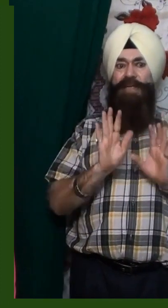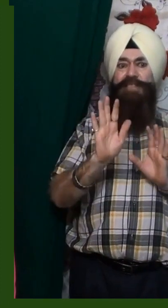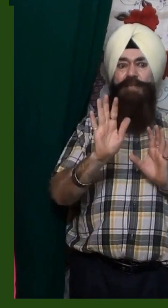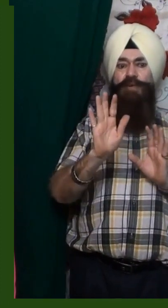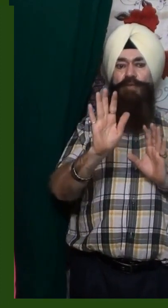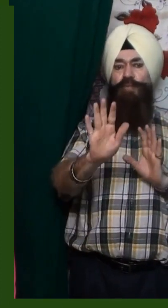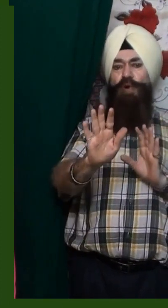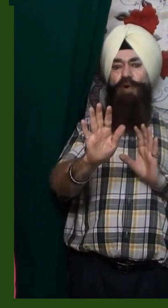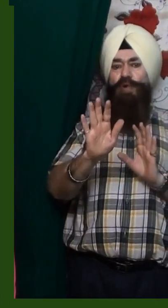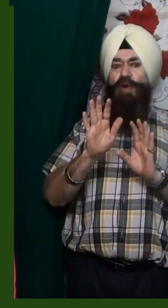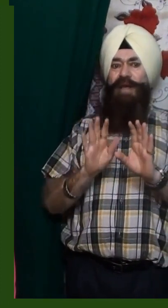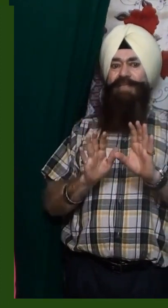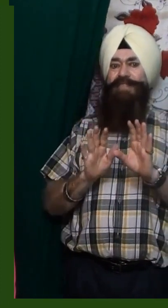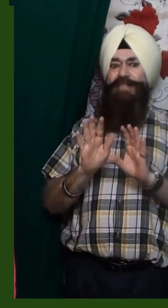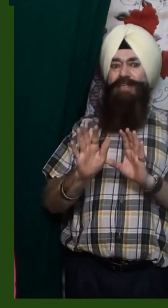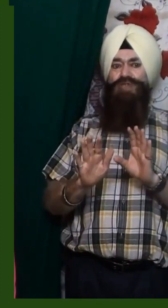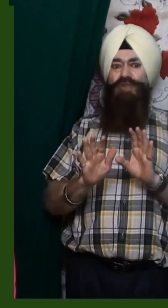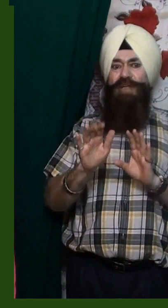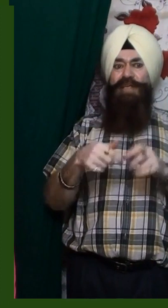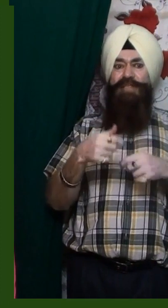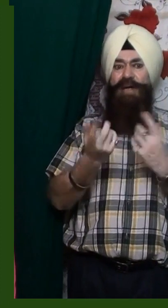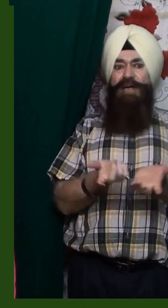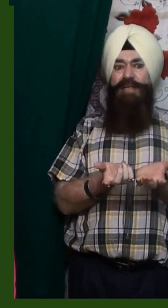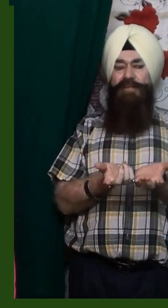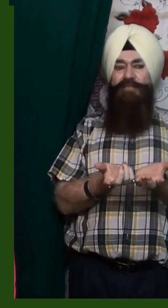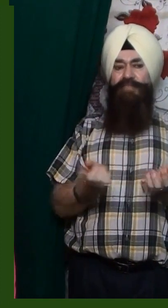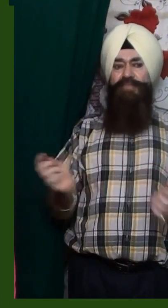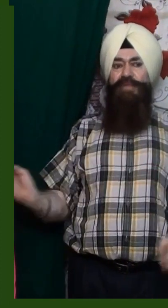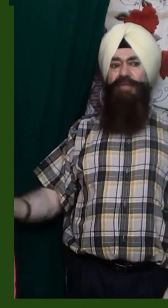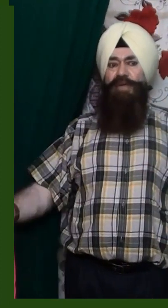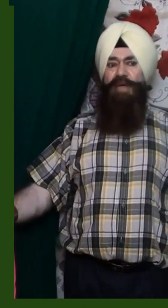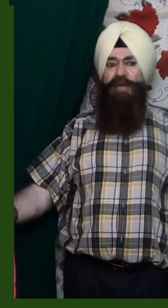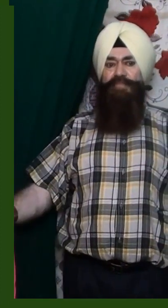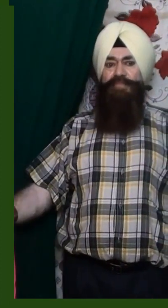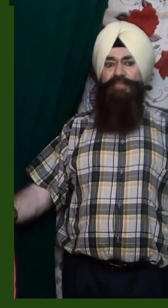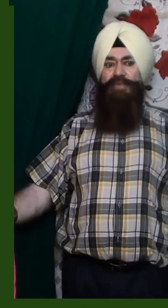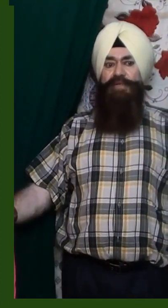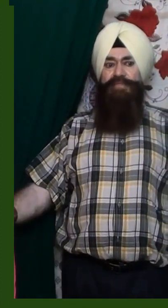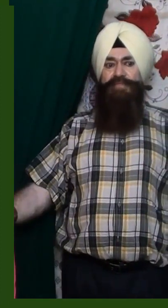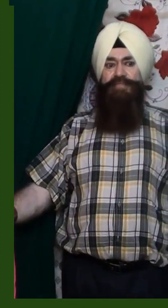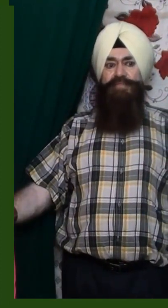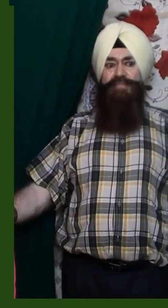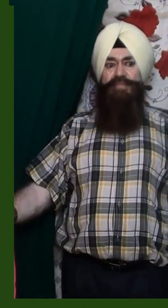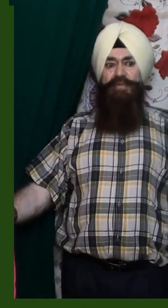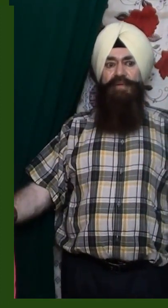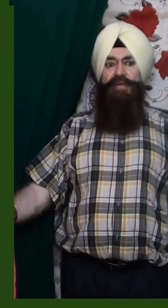Neither of us is more or less stationary than the other. Okay?